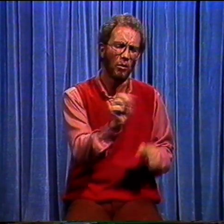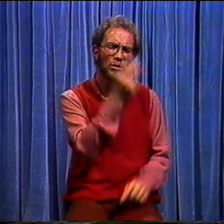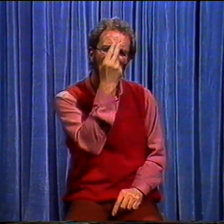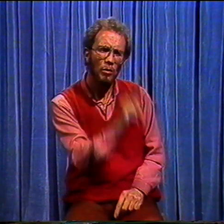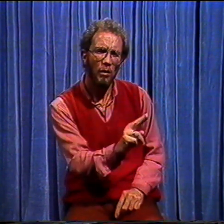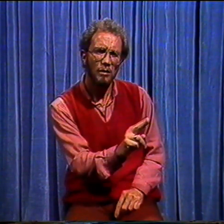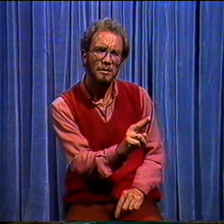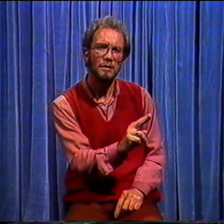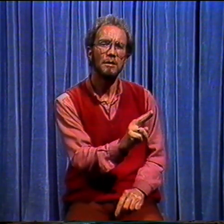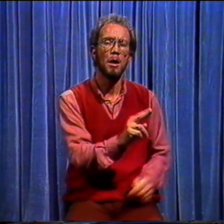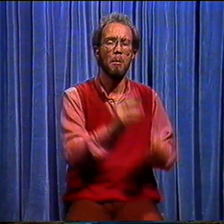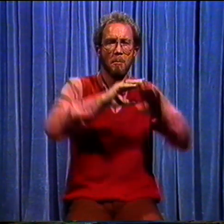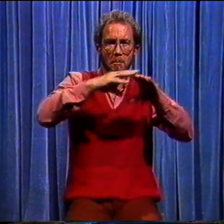we're going to look mainly at what's called